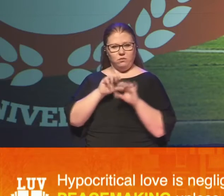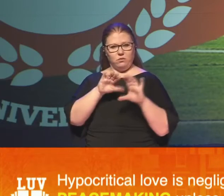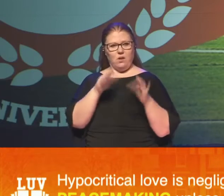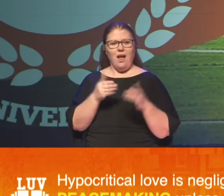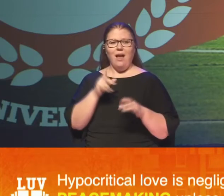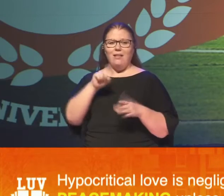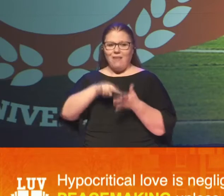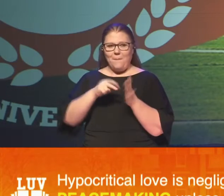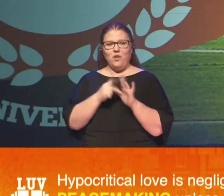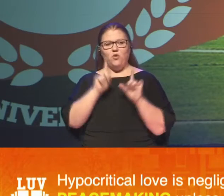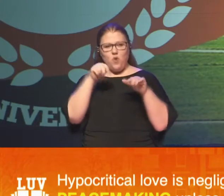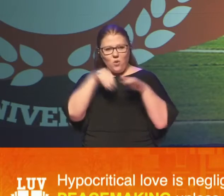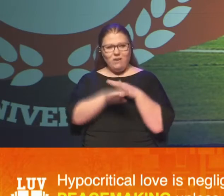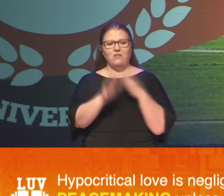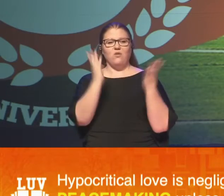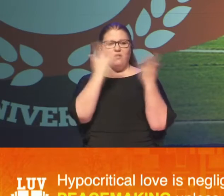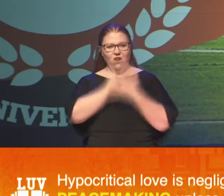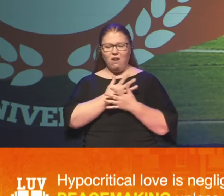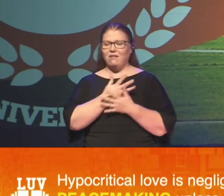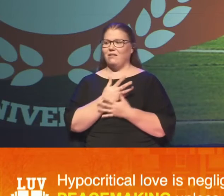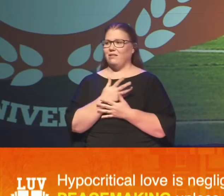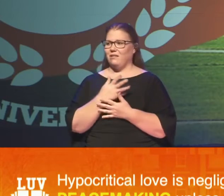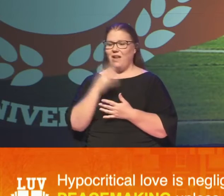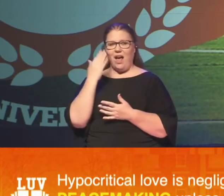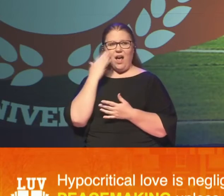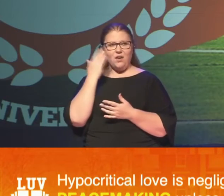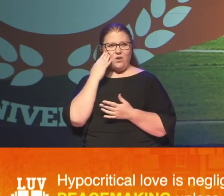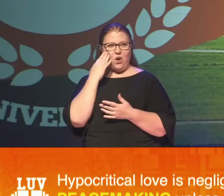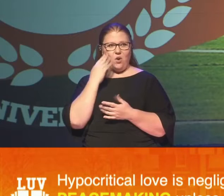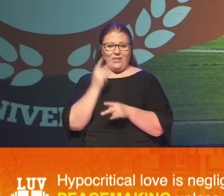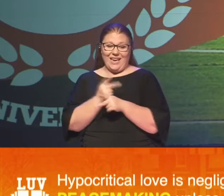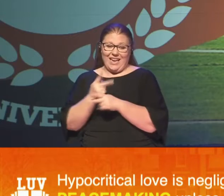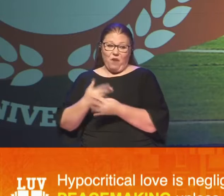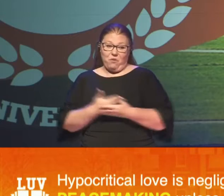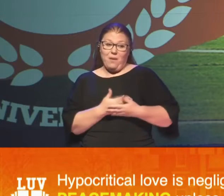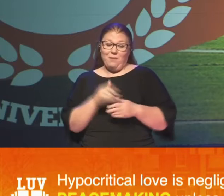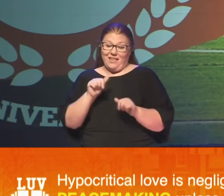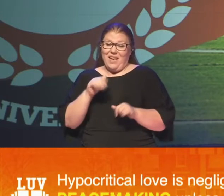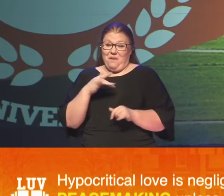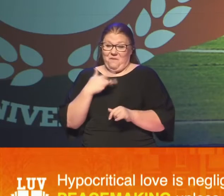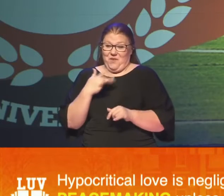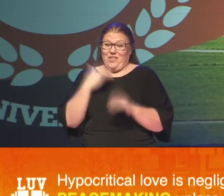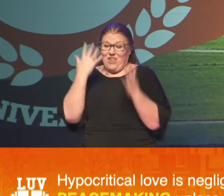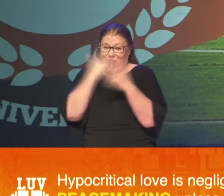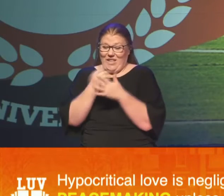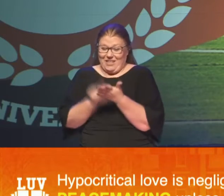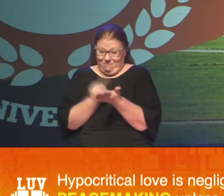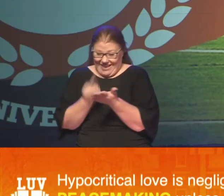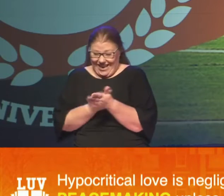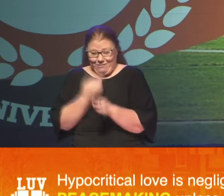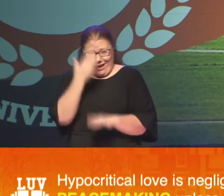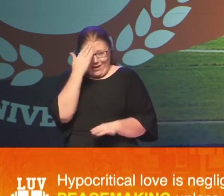darkness, right? And I know that a nursery and a toddler room can feel dark at times. I